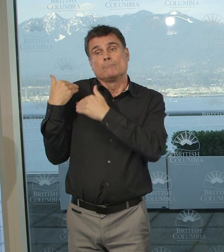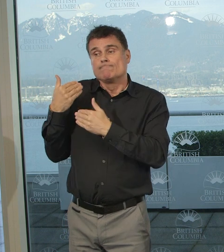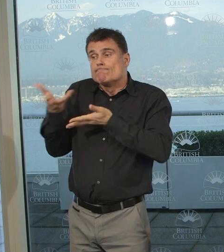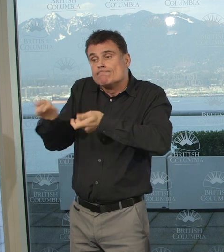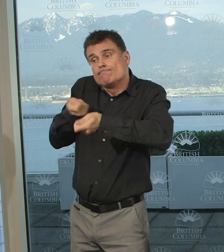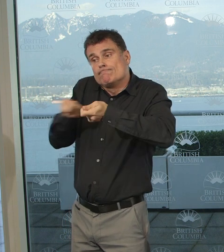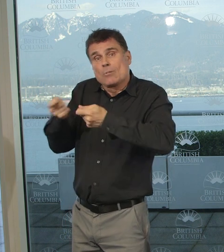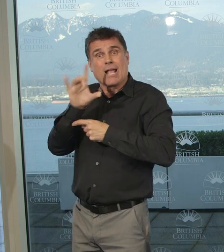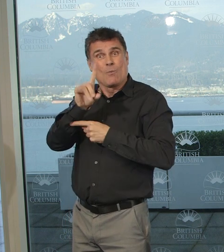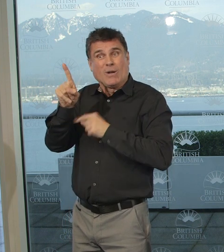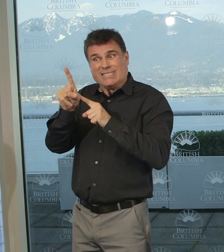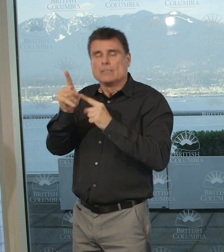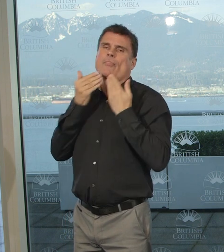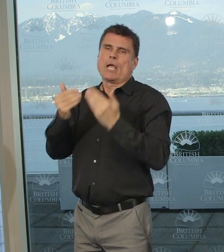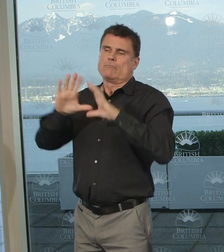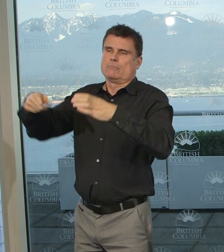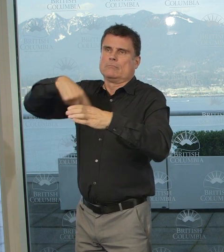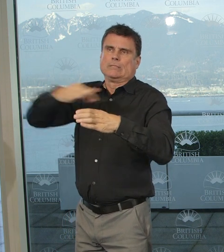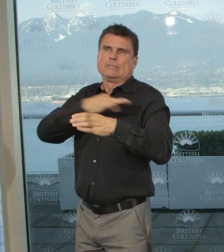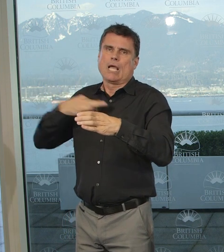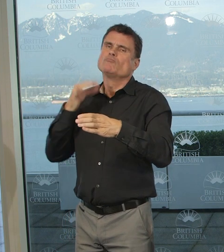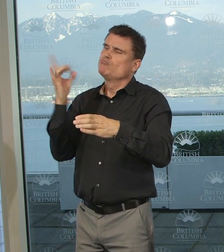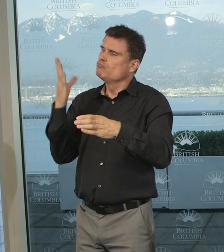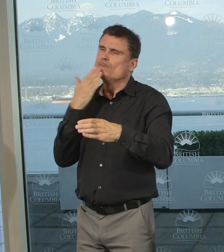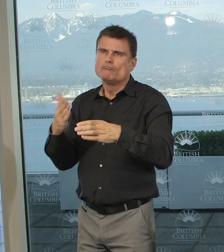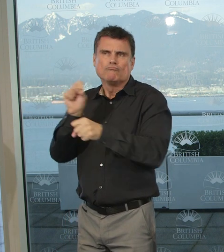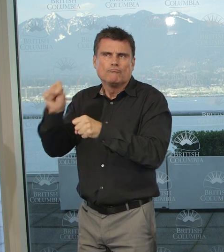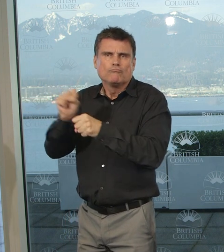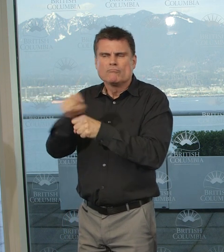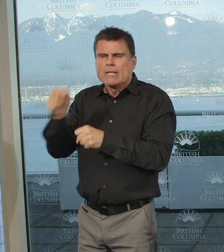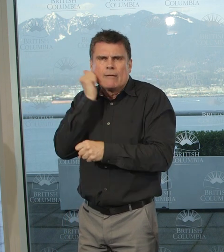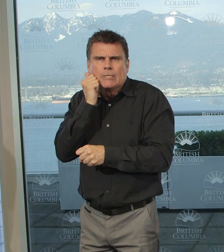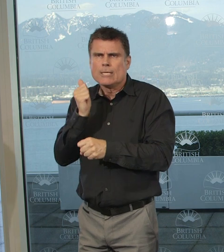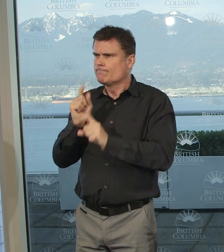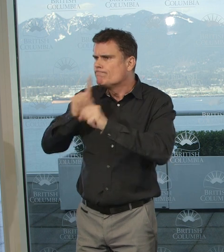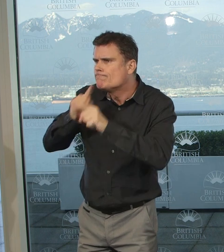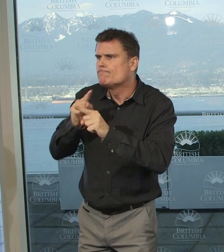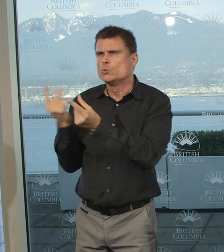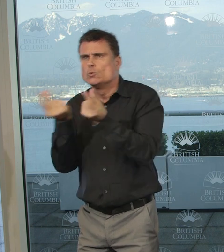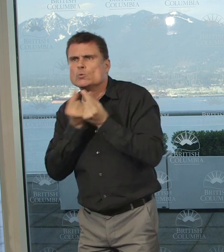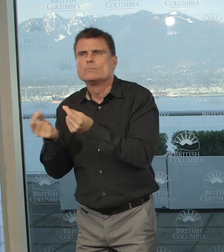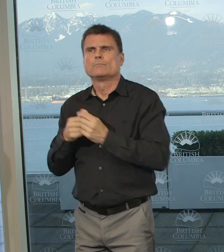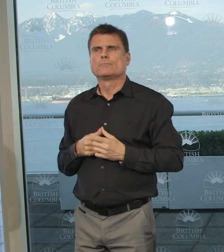day. Also, the people who yesterday at the 188 COVID-19 number who answered